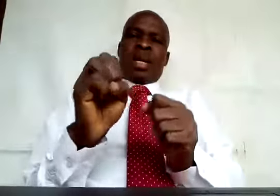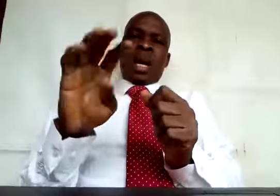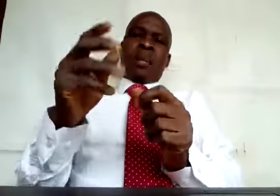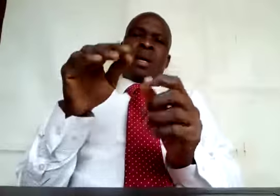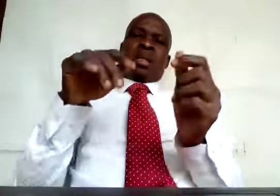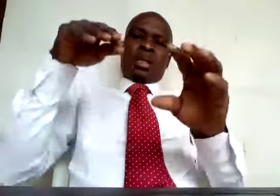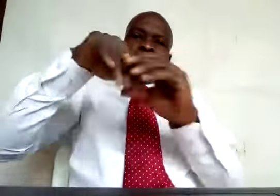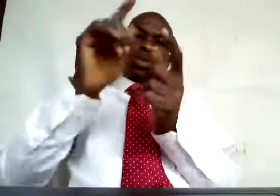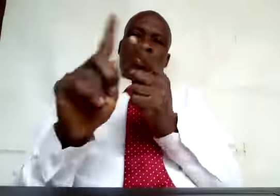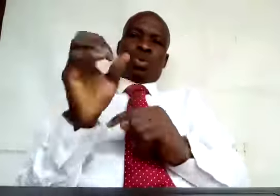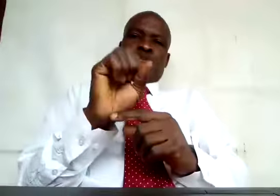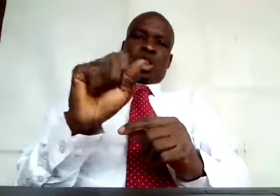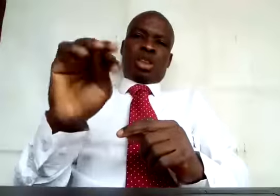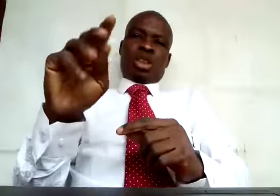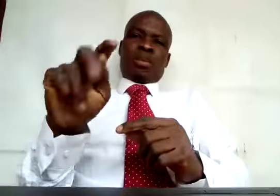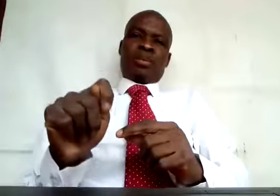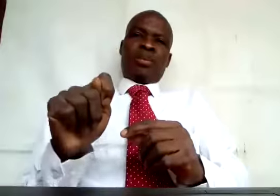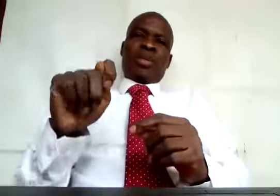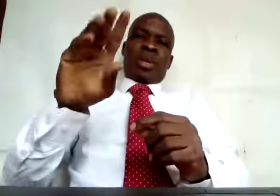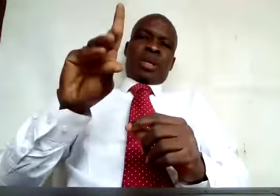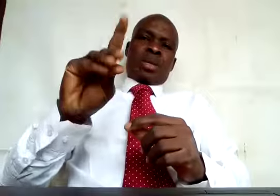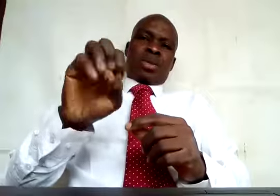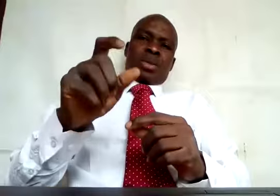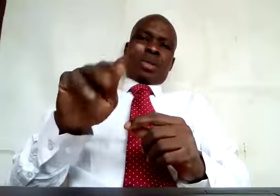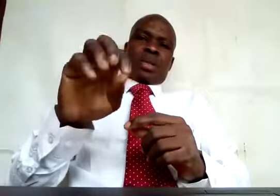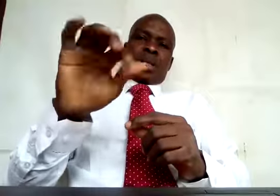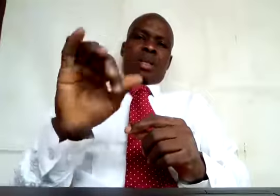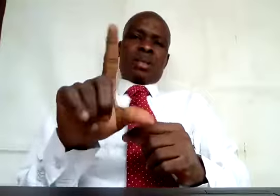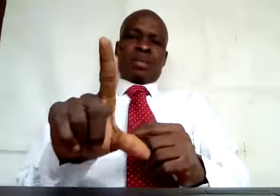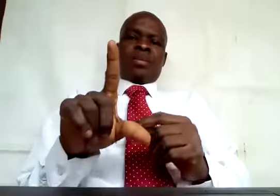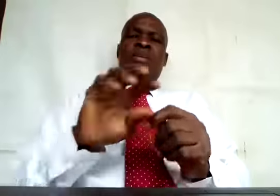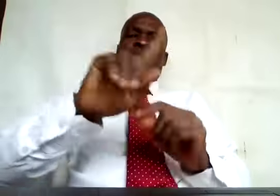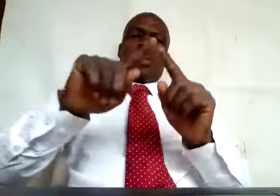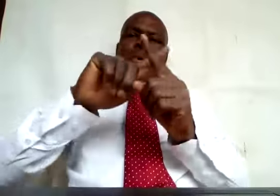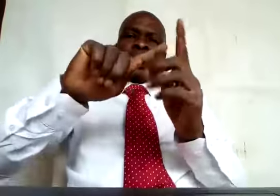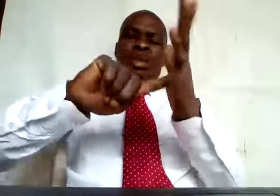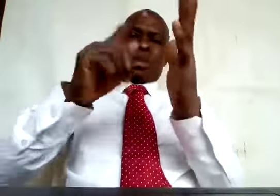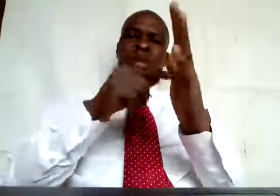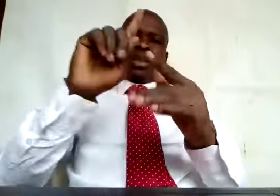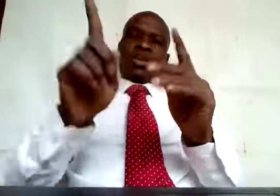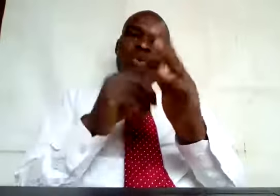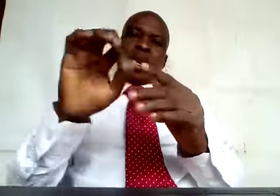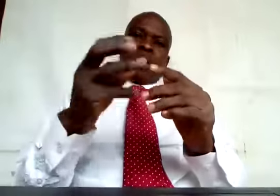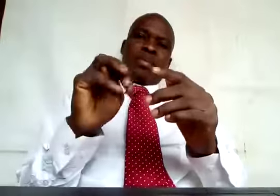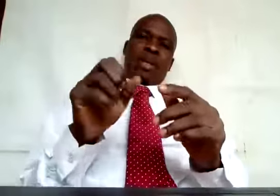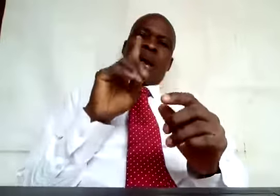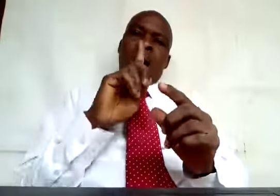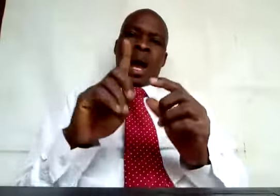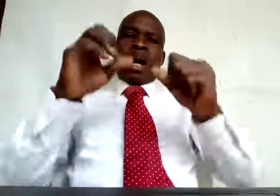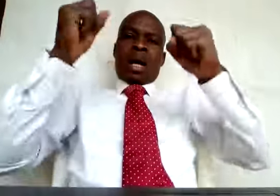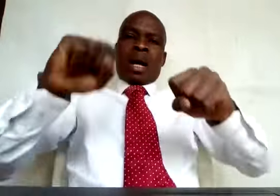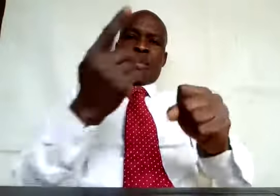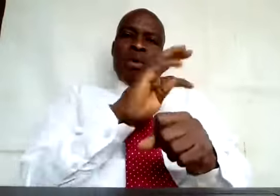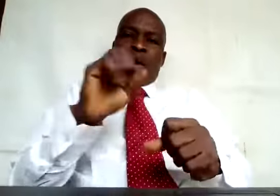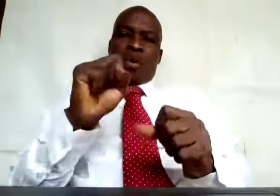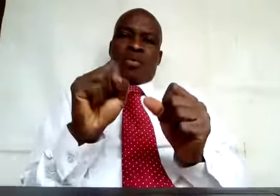sheets. Ductile. This is when metals are capable of being shaped, bent, or